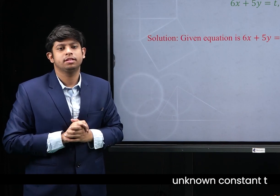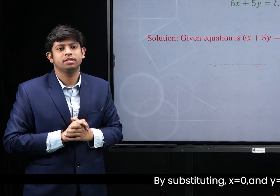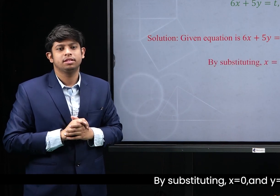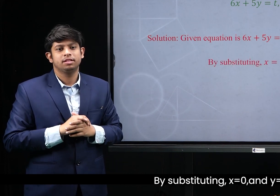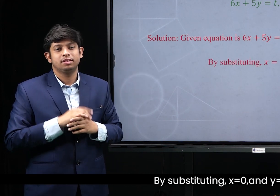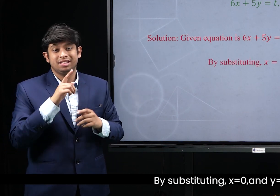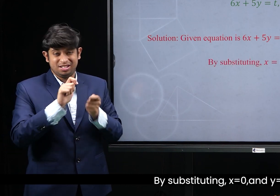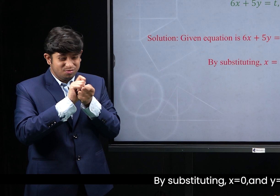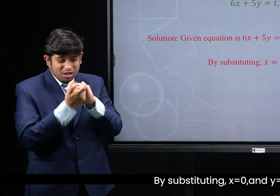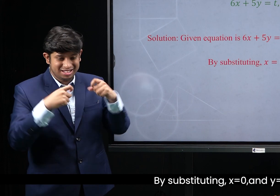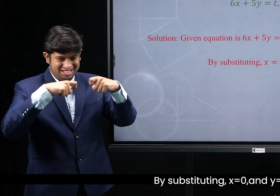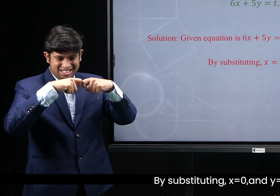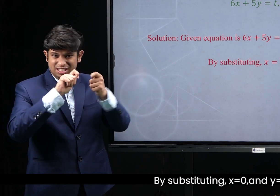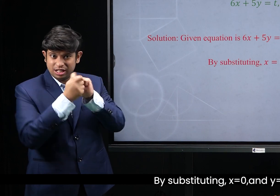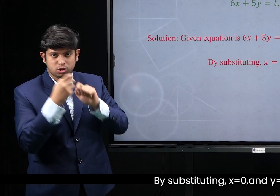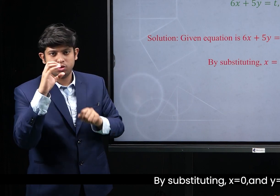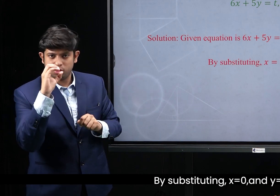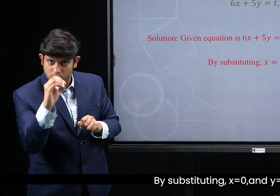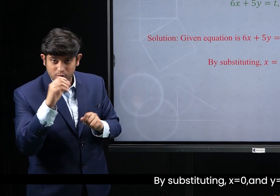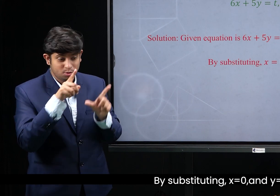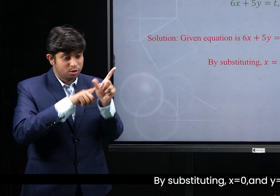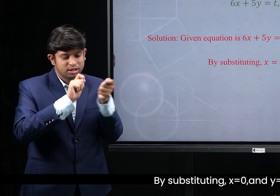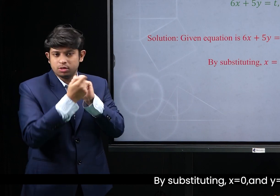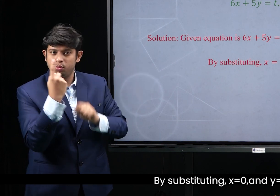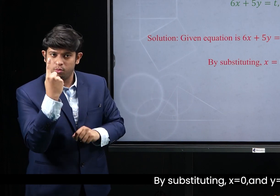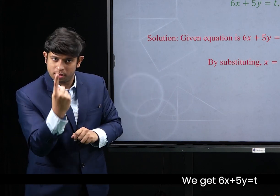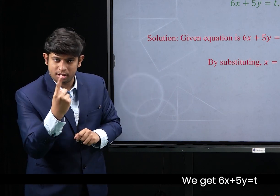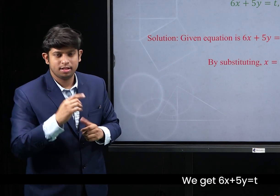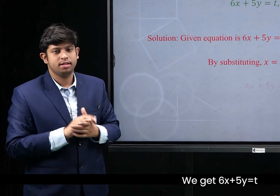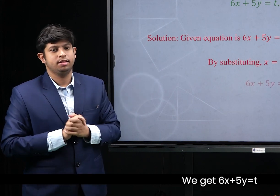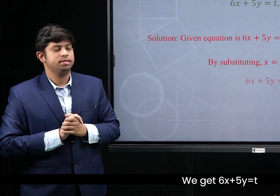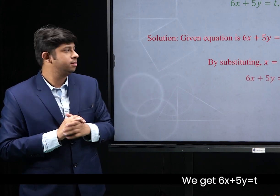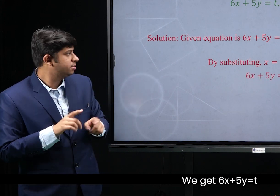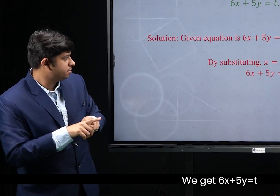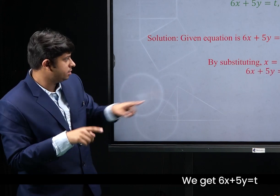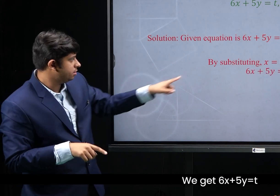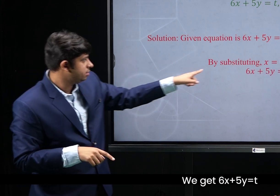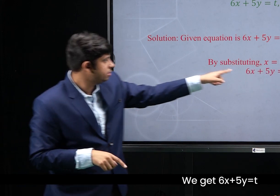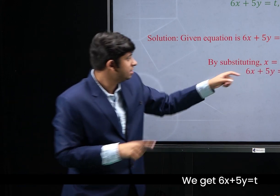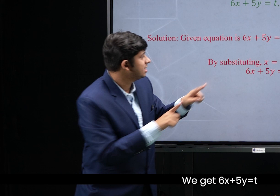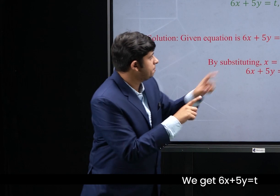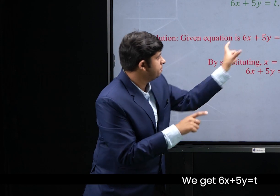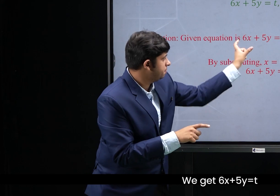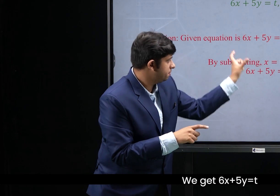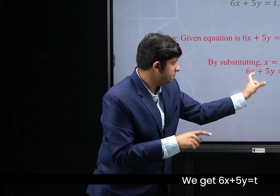By substituting x equal to 0 and y equal to 1, we get 6x plus 5y is equal to